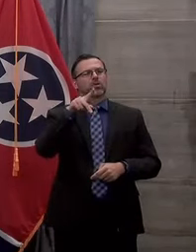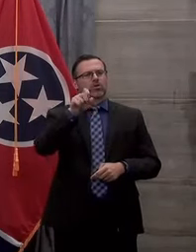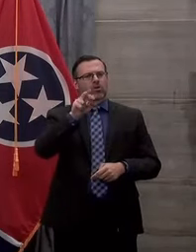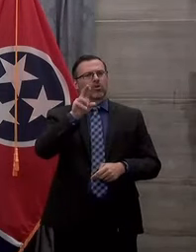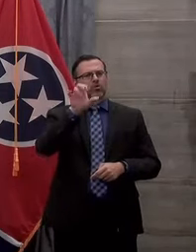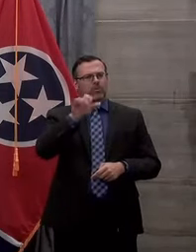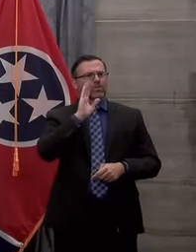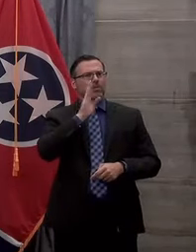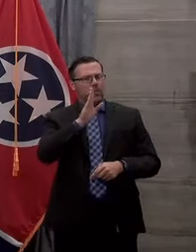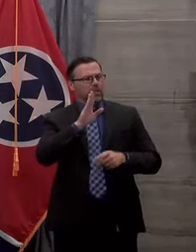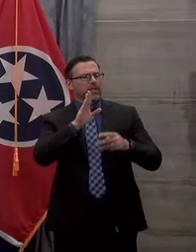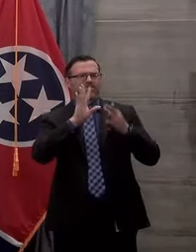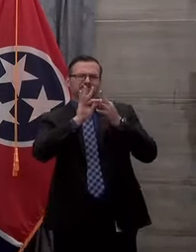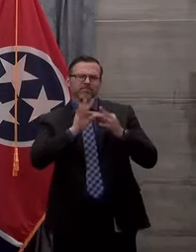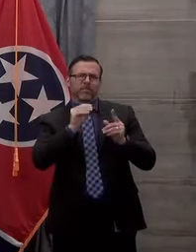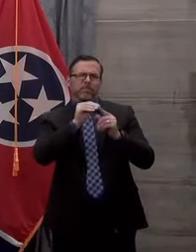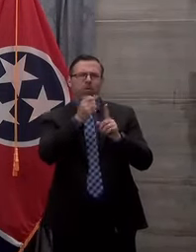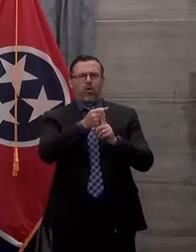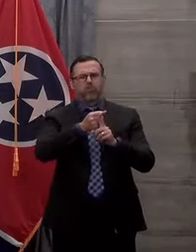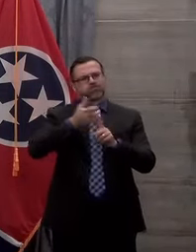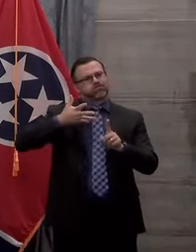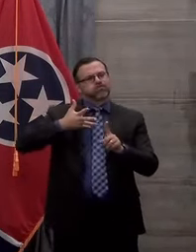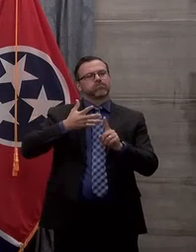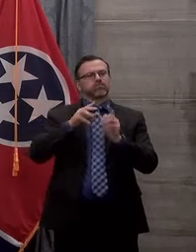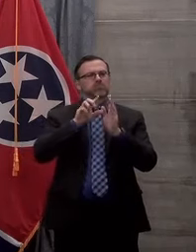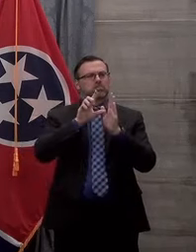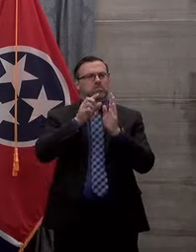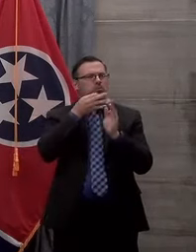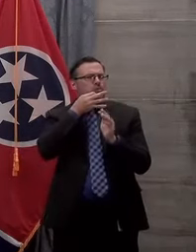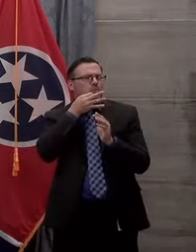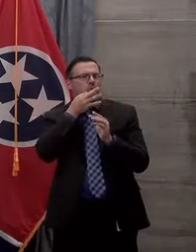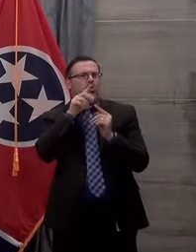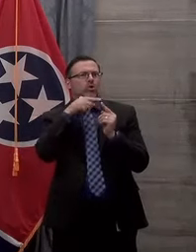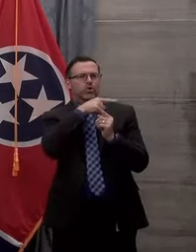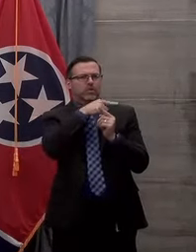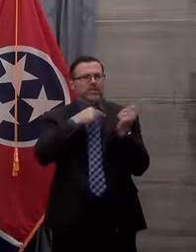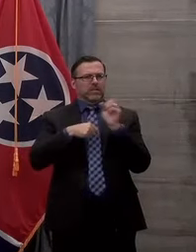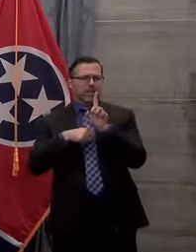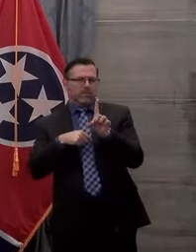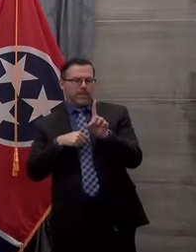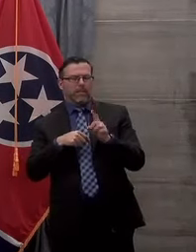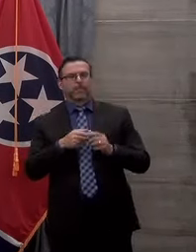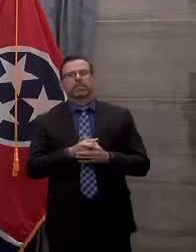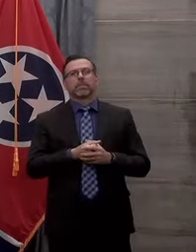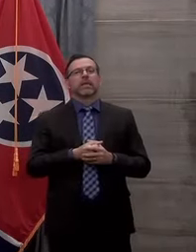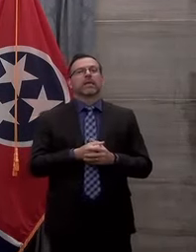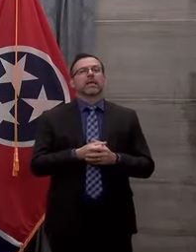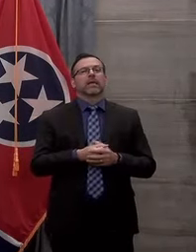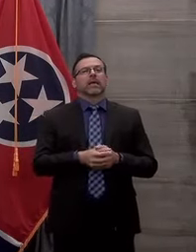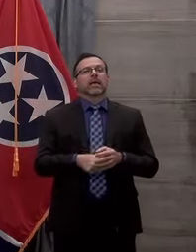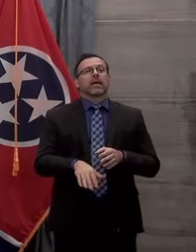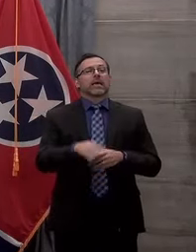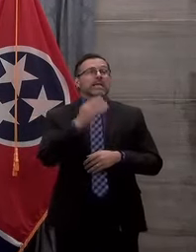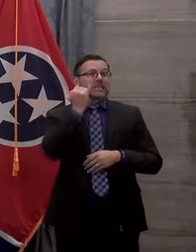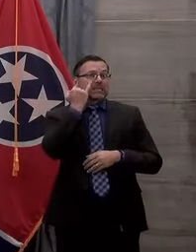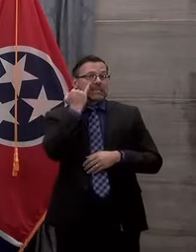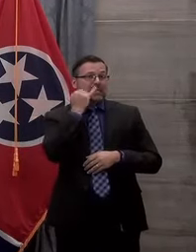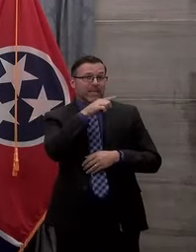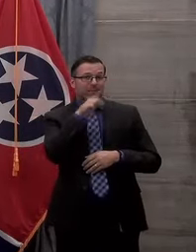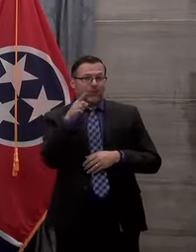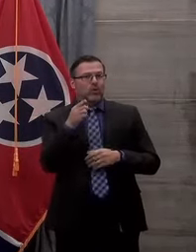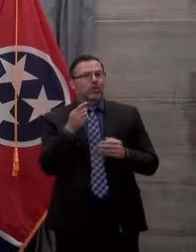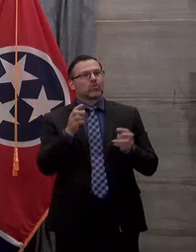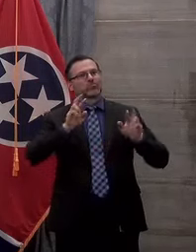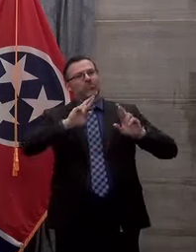safe visitation actually looks like in a few minutes when she gives her report. And if you are planning to visit